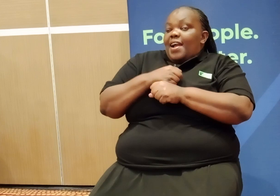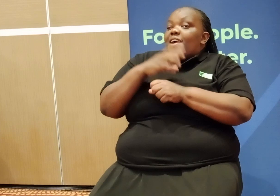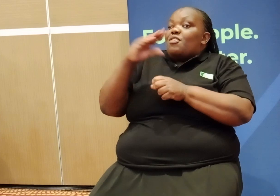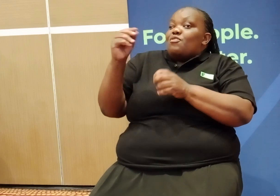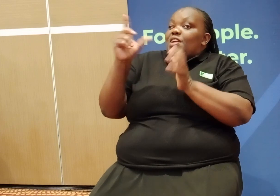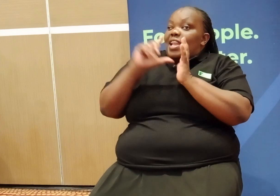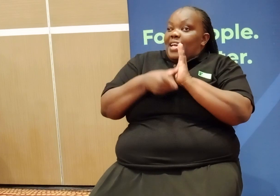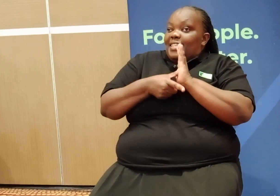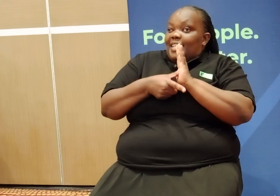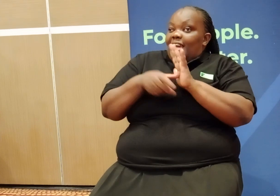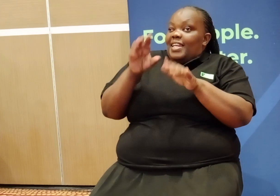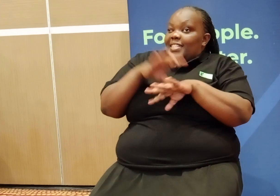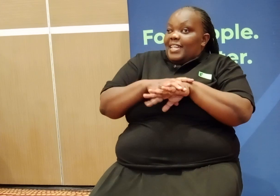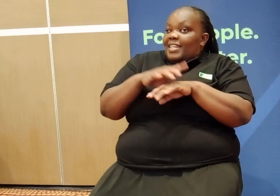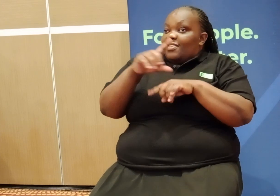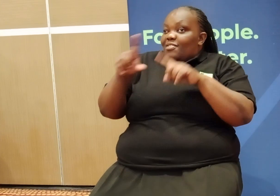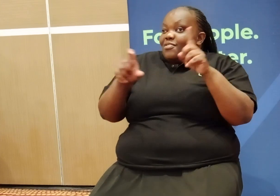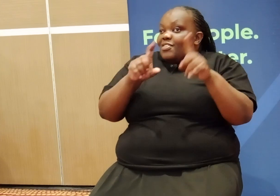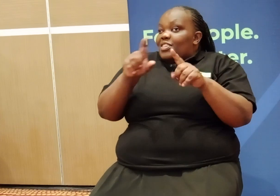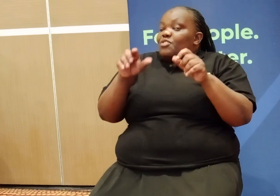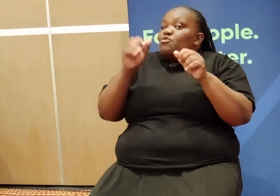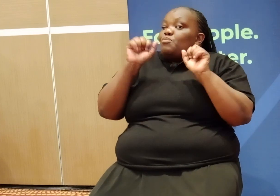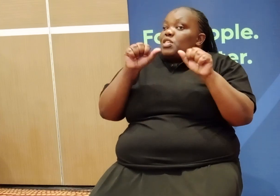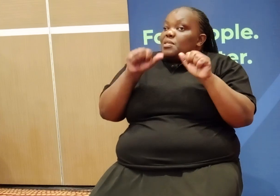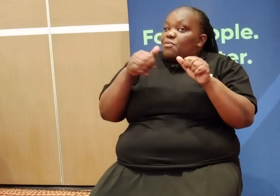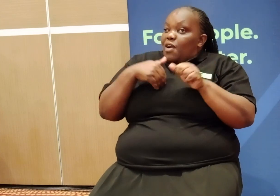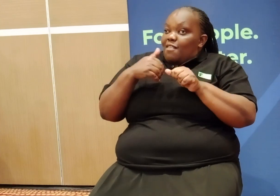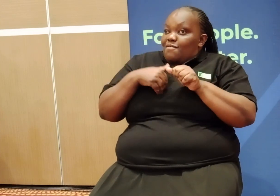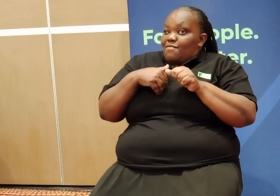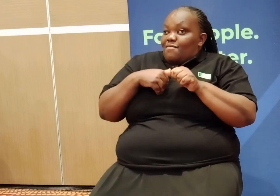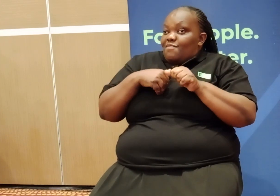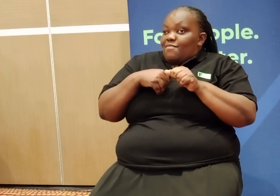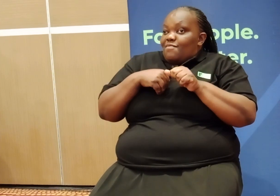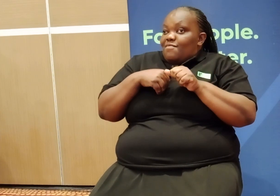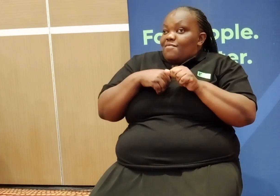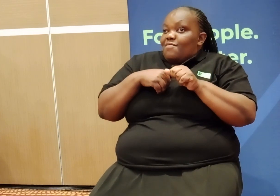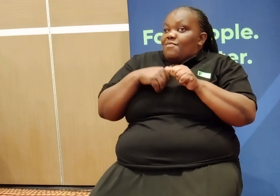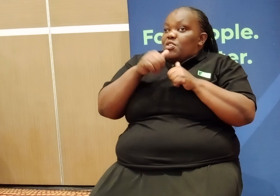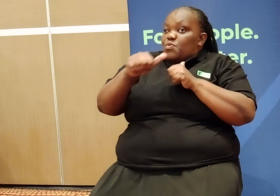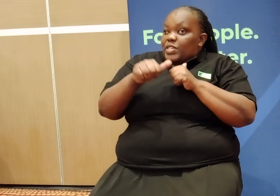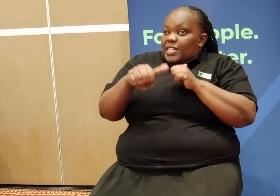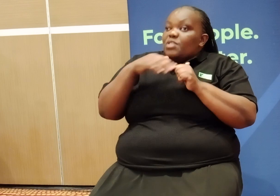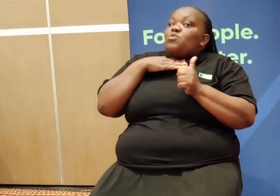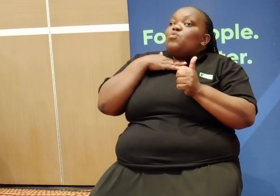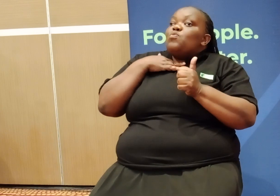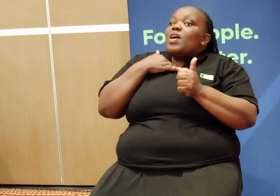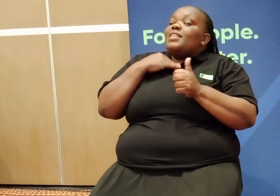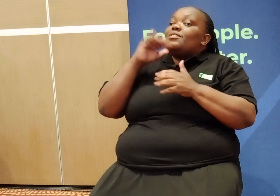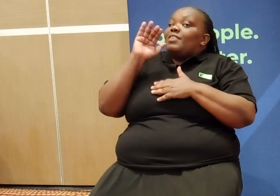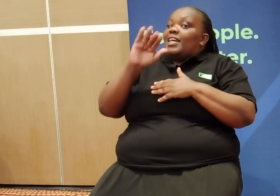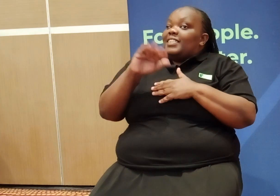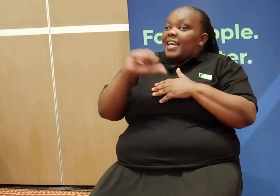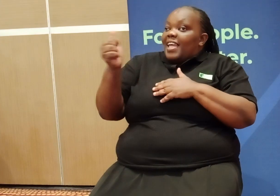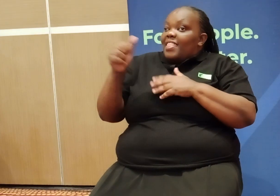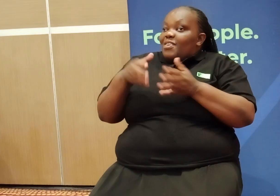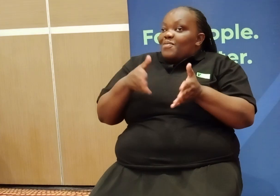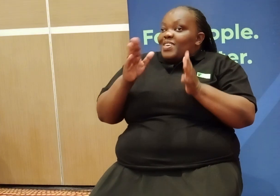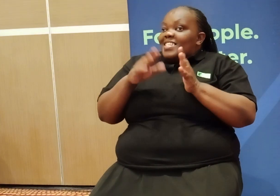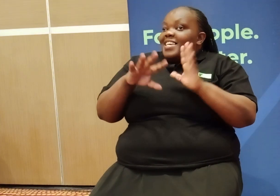later take questions you may have and which you may want to ask. Otherwise, I really appreciate and